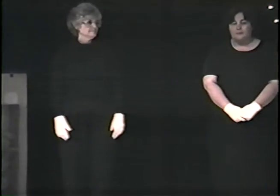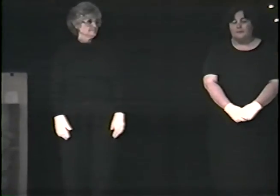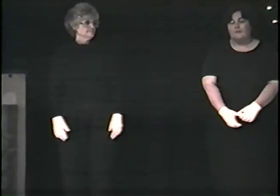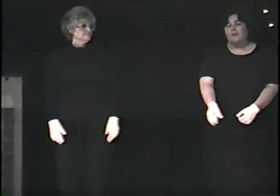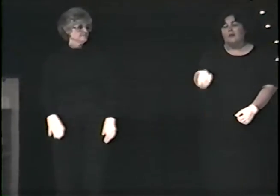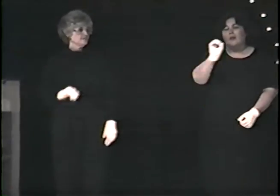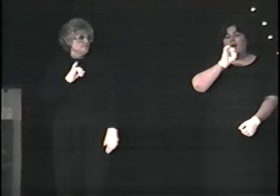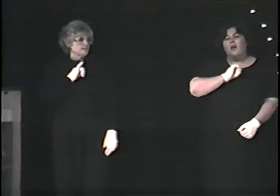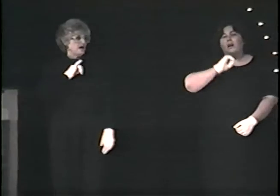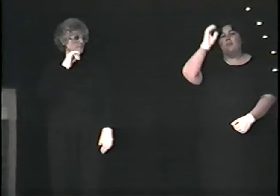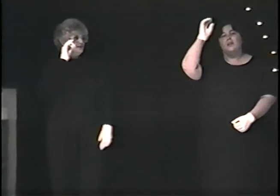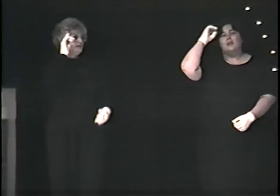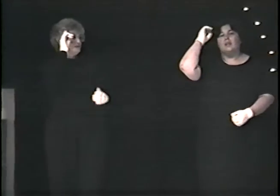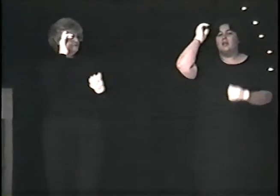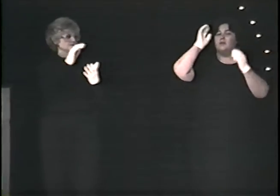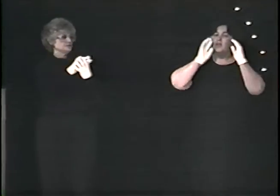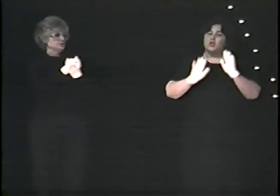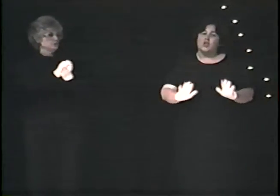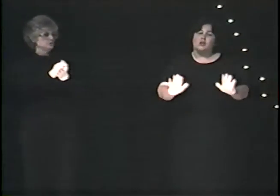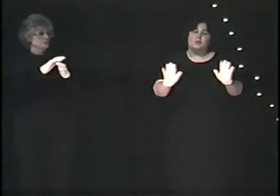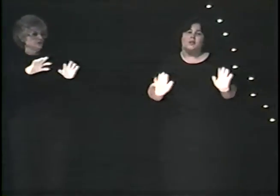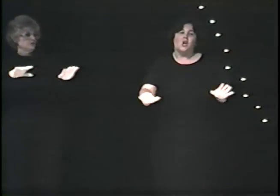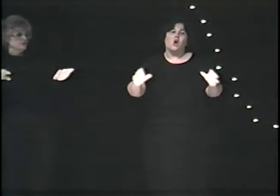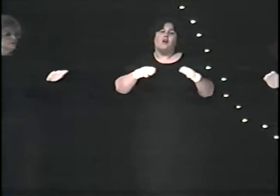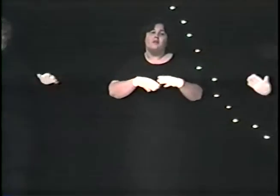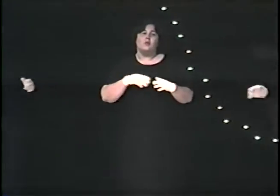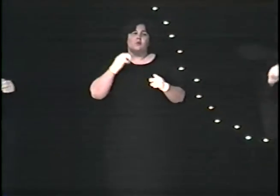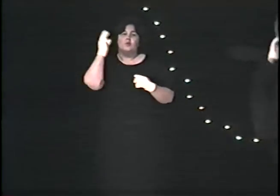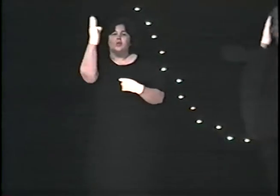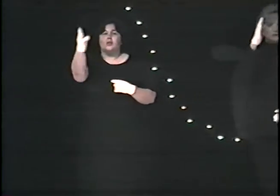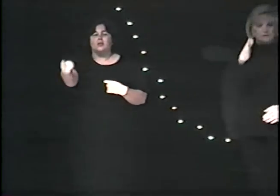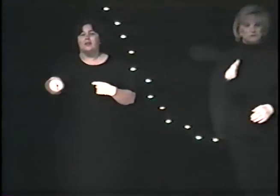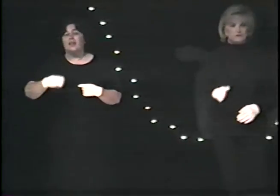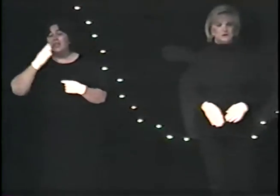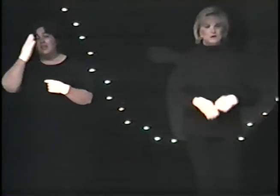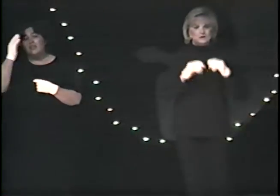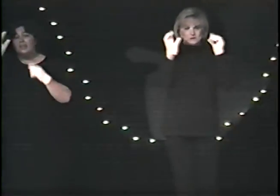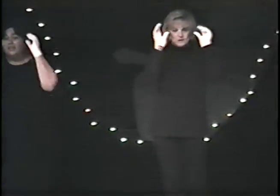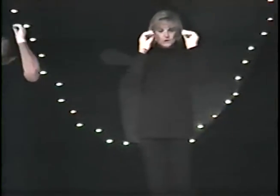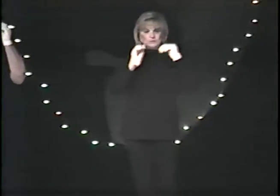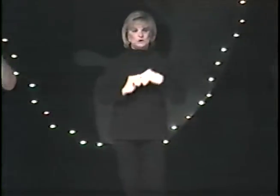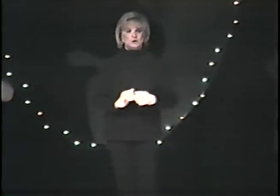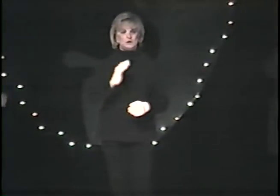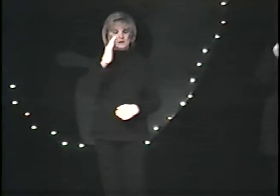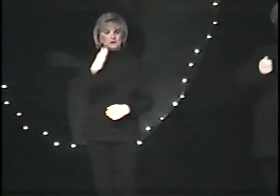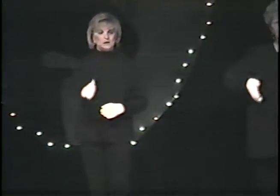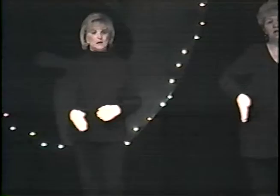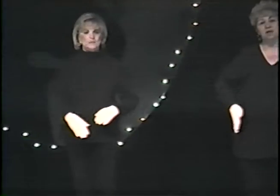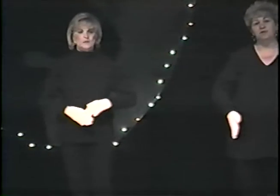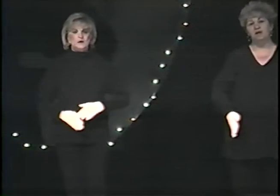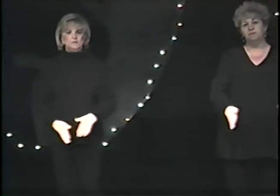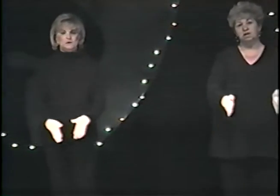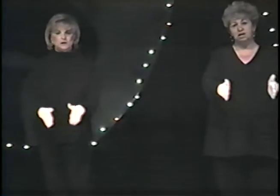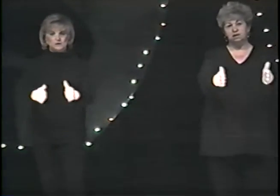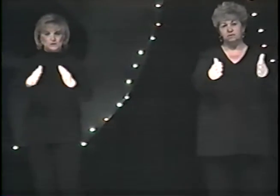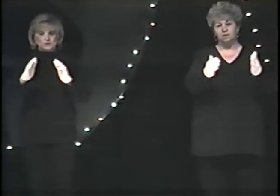I believe the children are future, teach them well and let them lead the way.